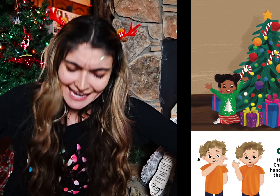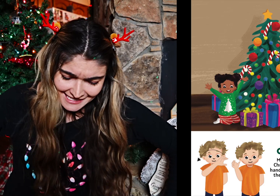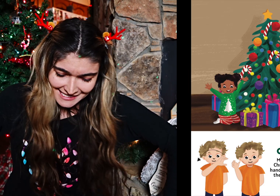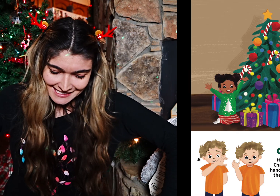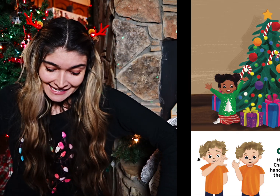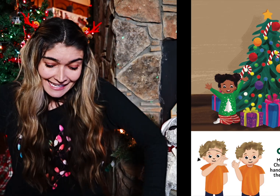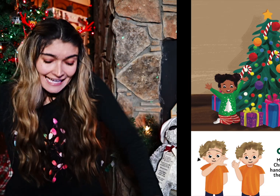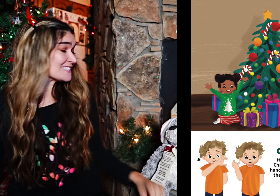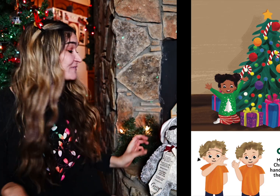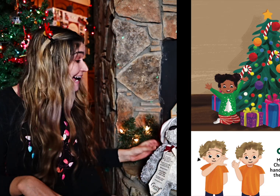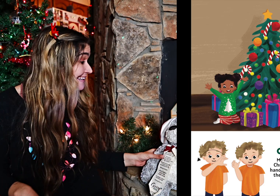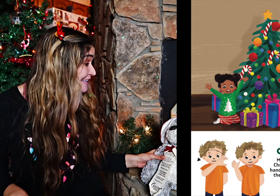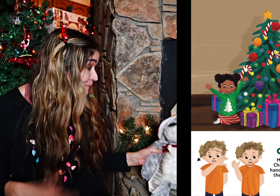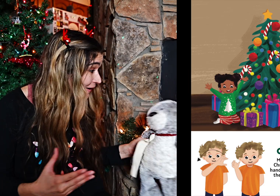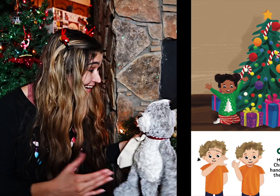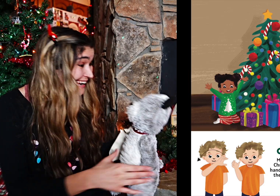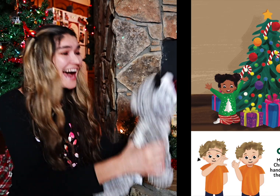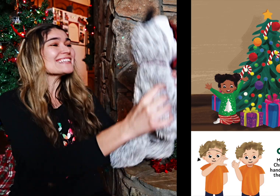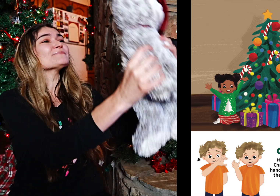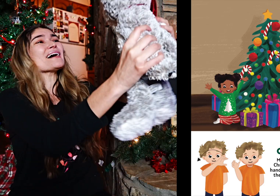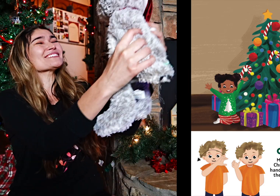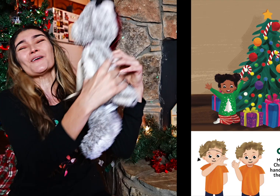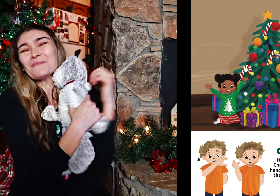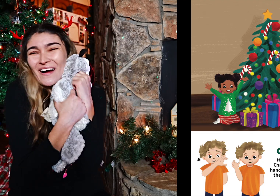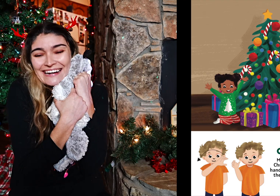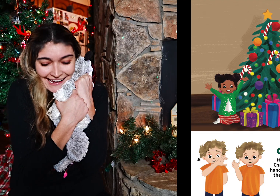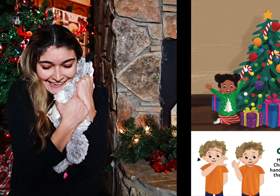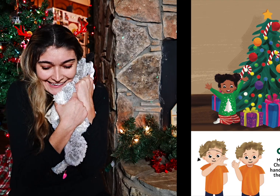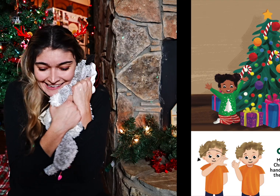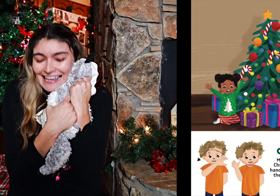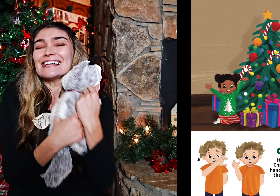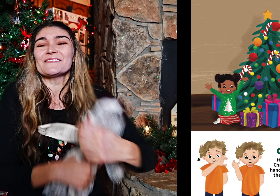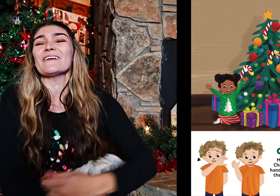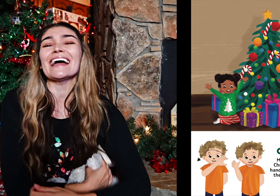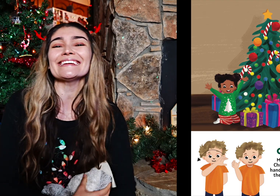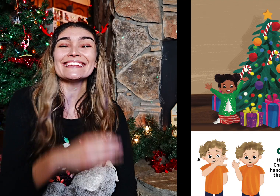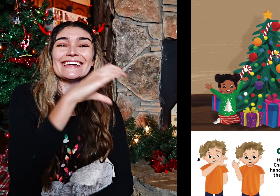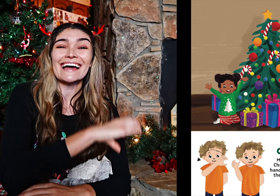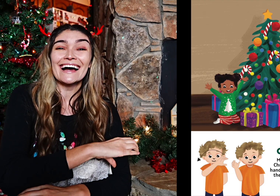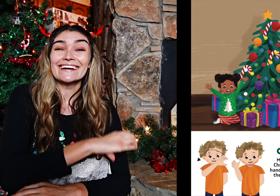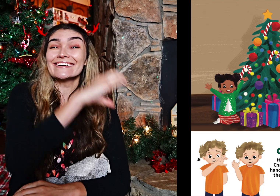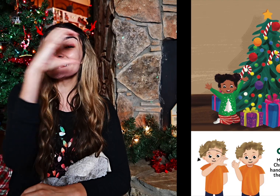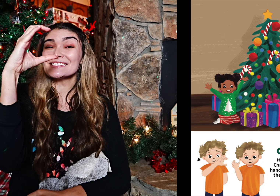hesitate. It's finally morning, a special morning. It's finally